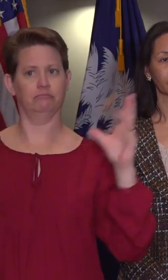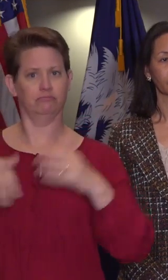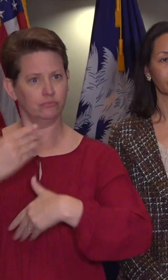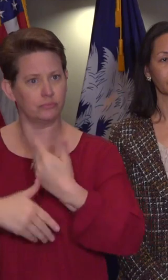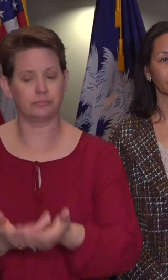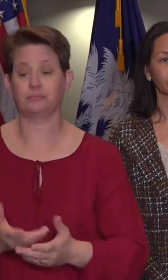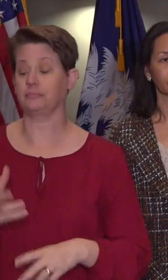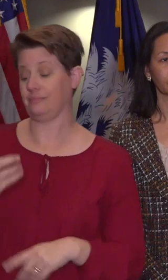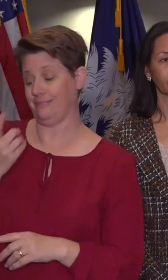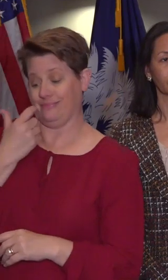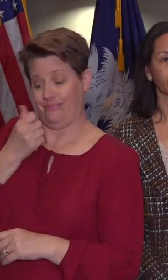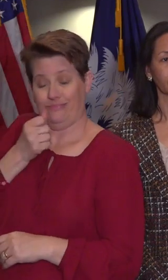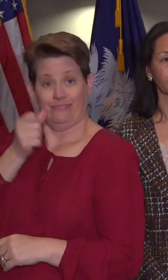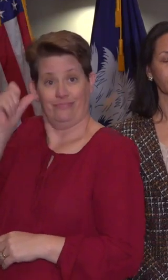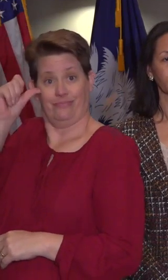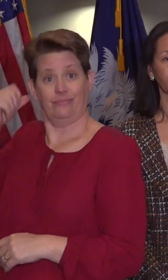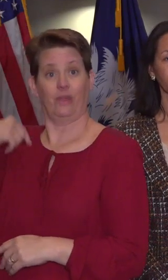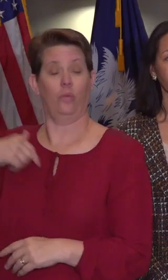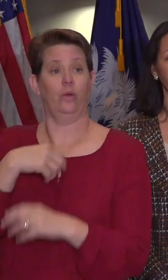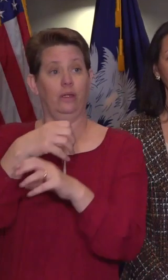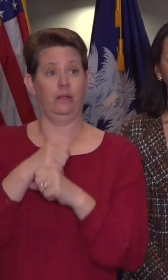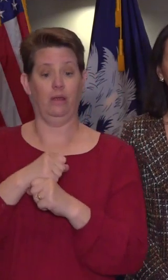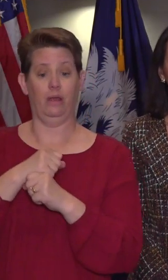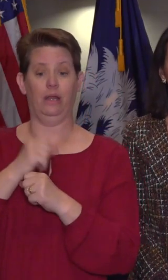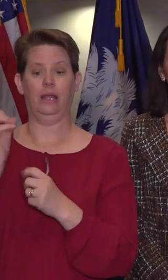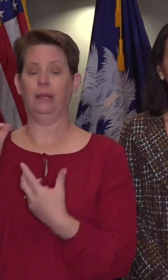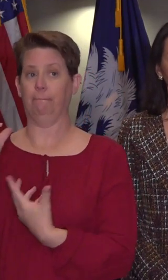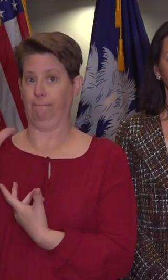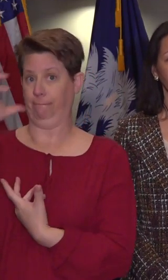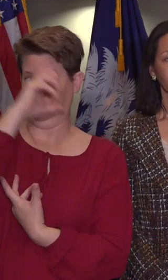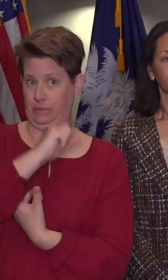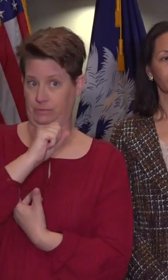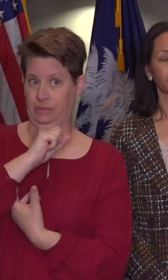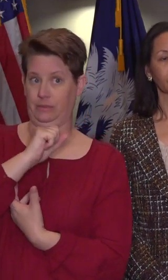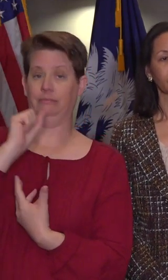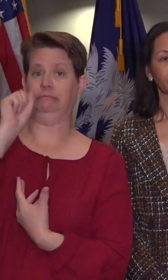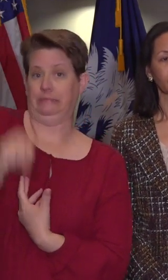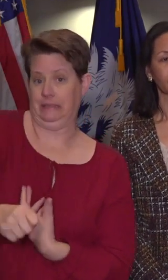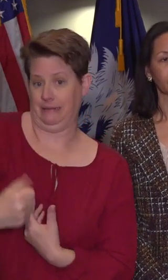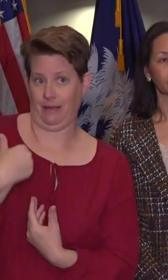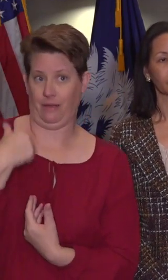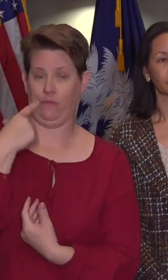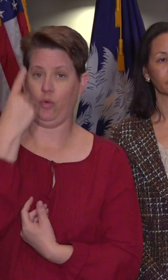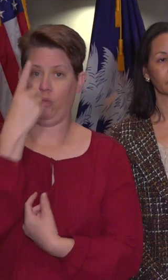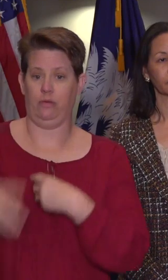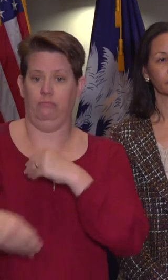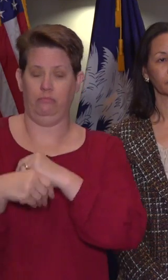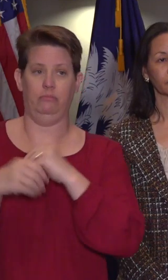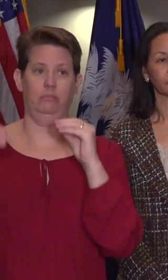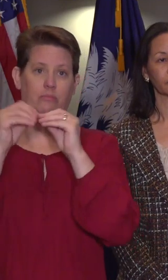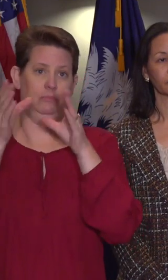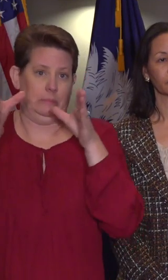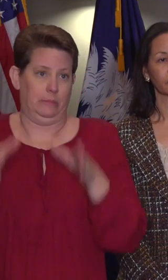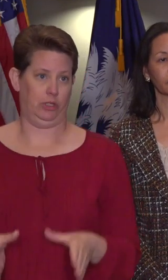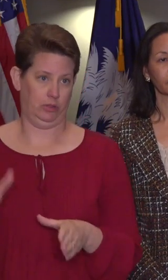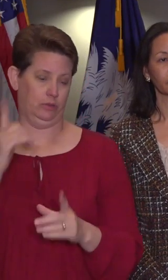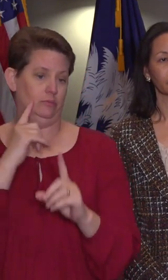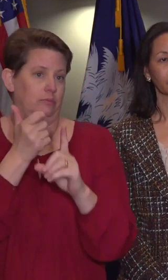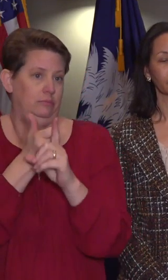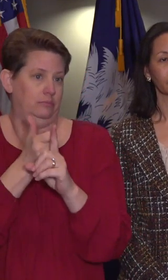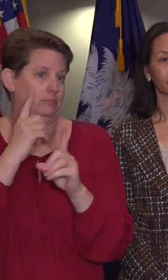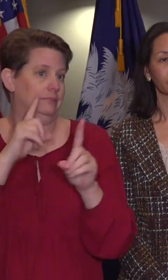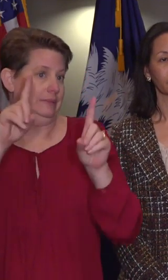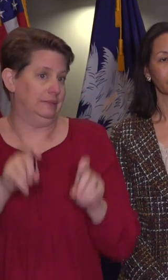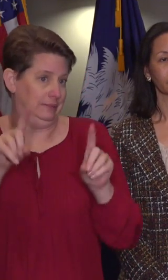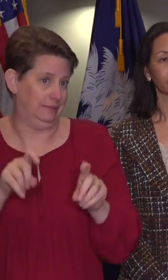yesterday, DHEC received a presumptive positive result for one additional individual who were tested for the